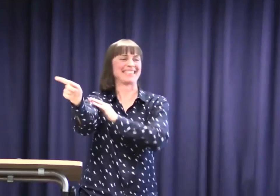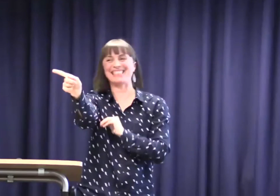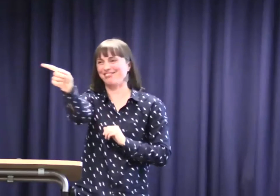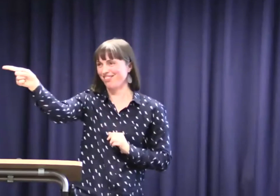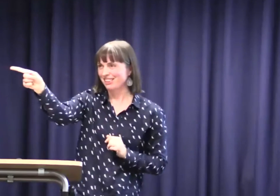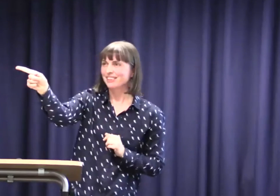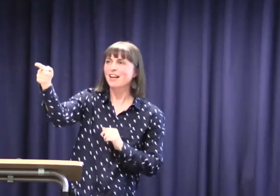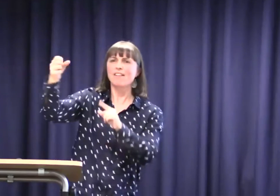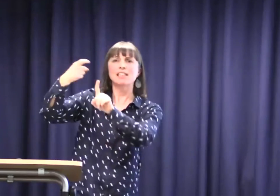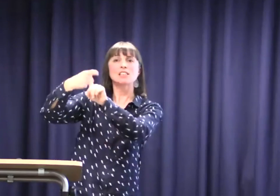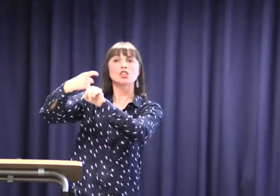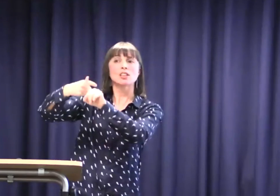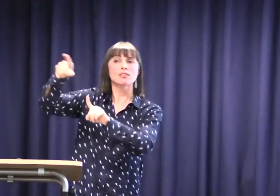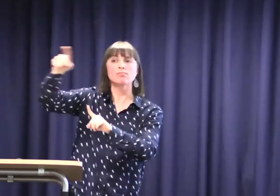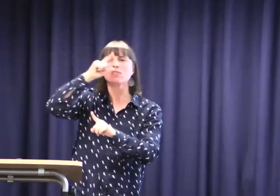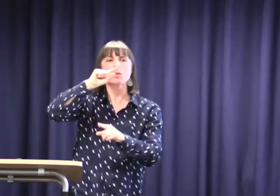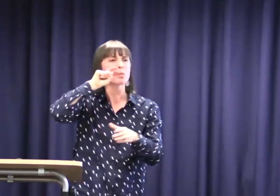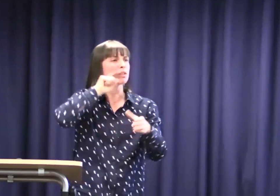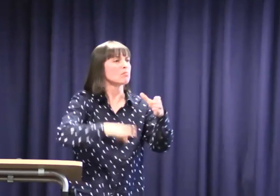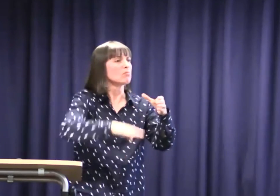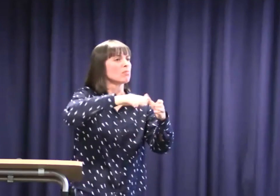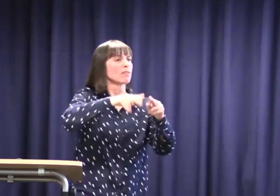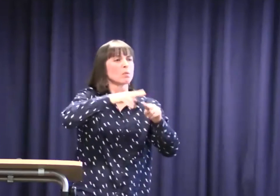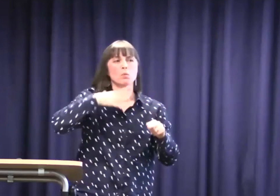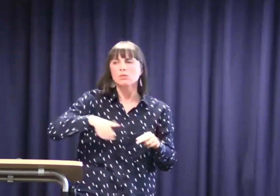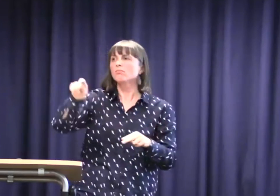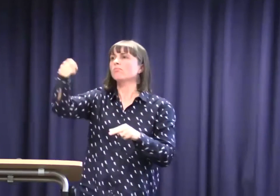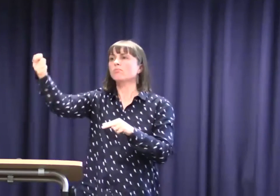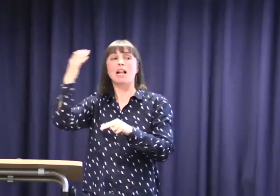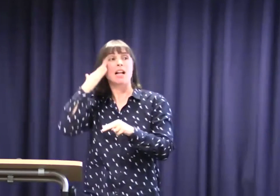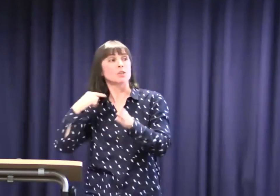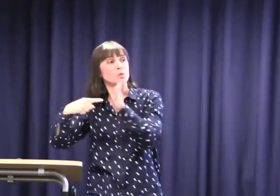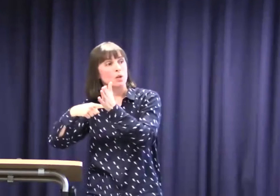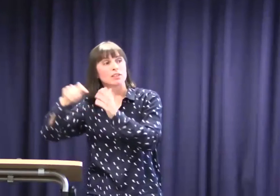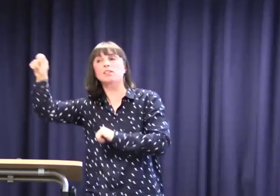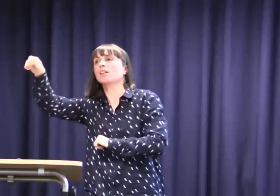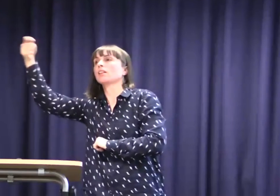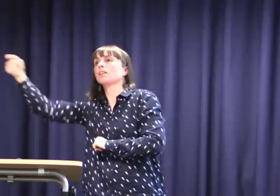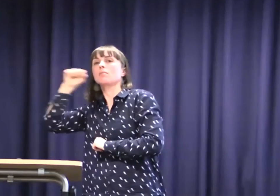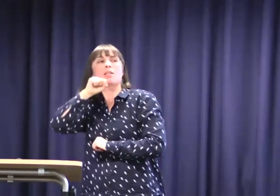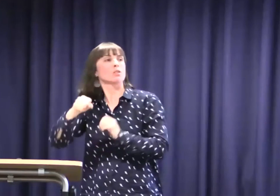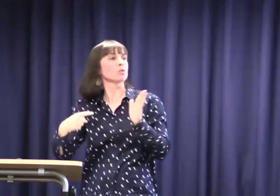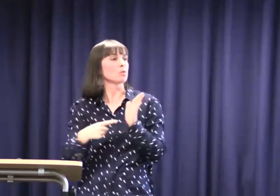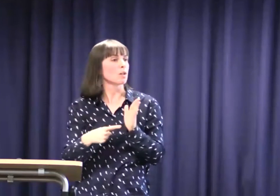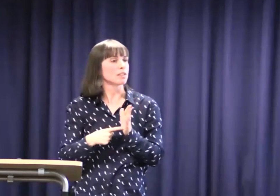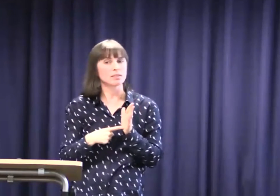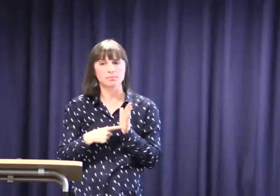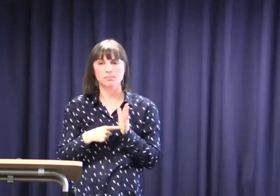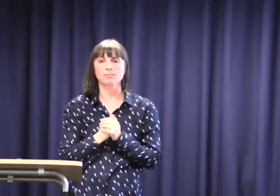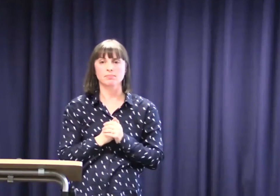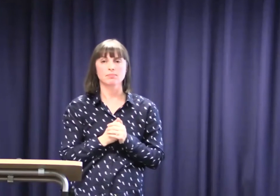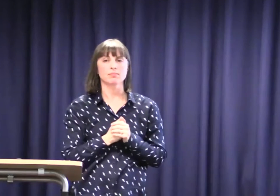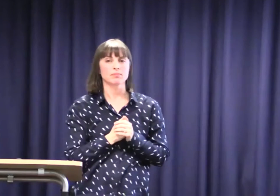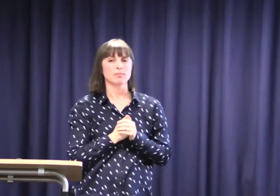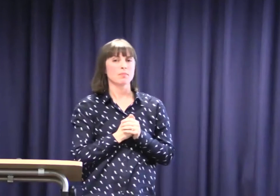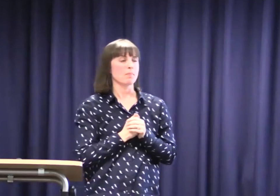out my door to the right, and there's a kitchen just to the left there that you can get yourself a drink of